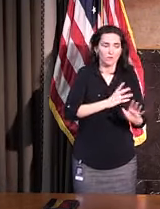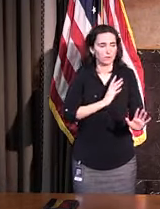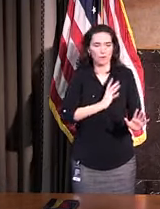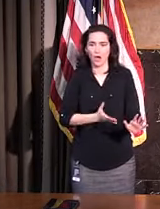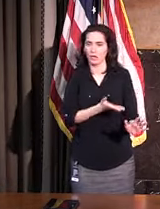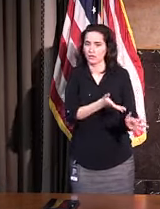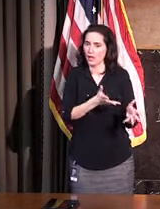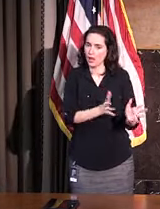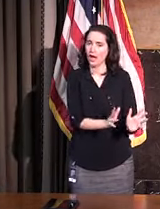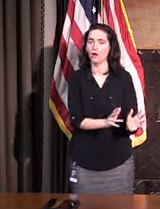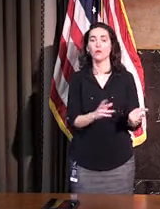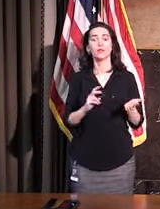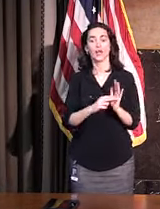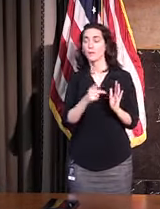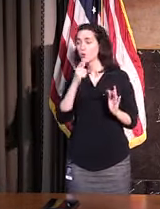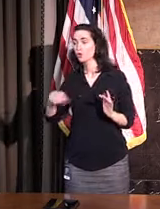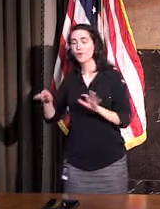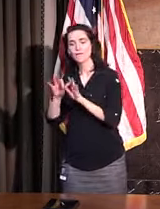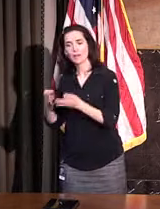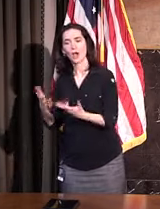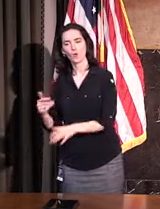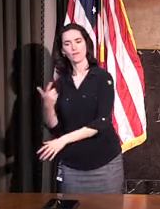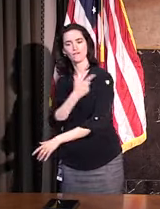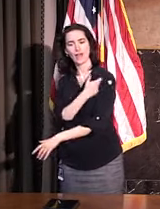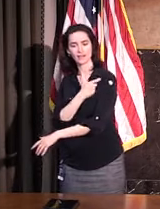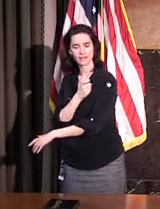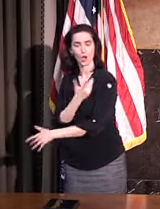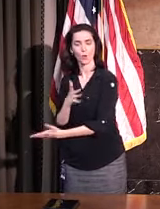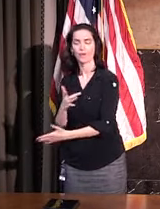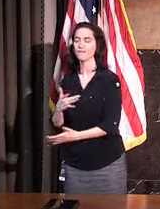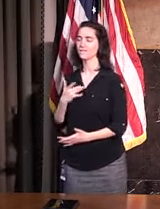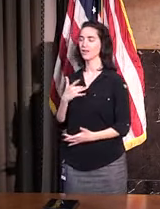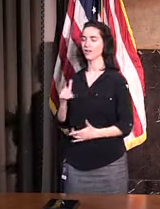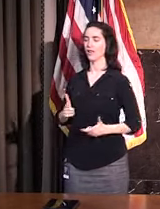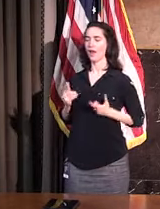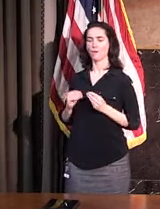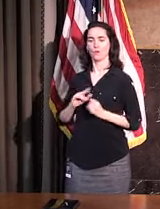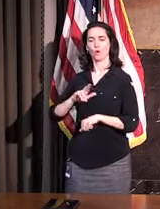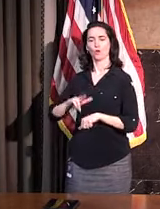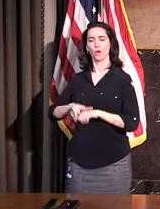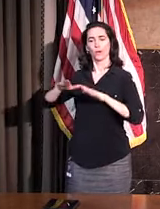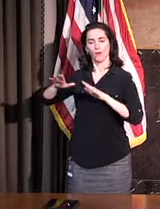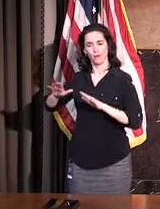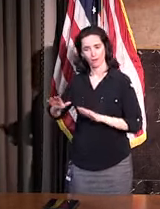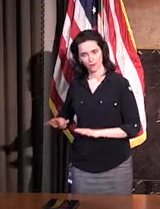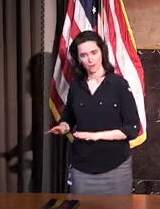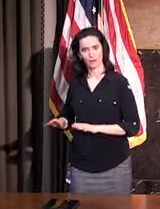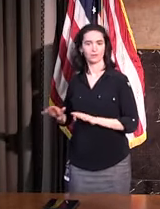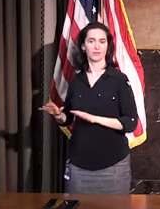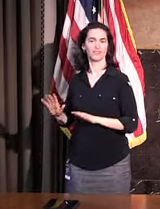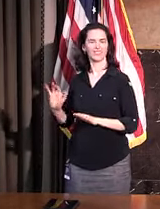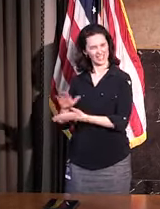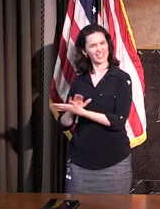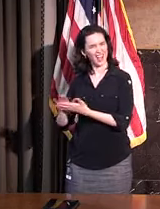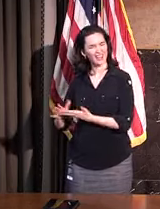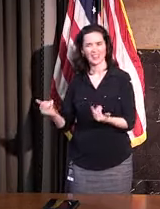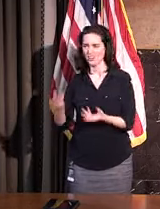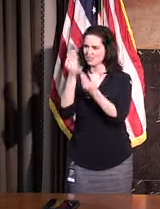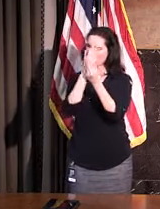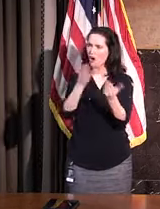will allow families who are vaccinated to get a little sense of normalcy back, and it is nice to have these announced, you